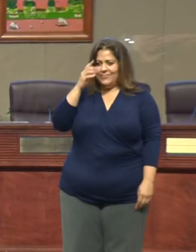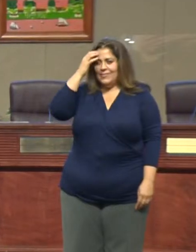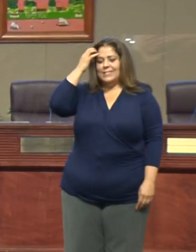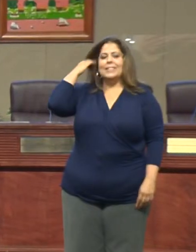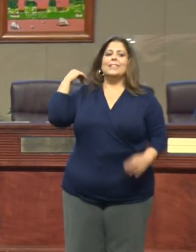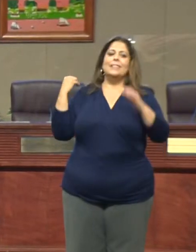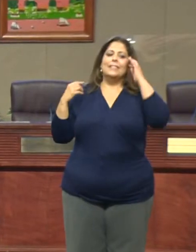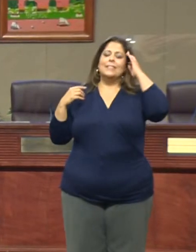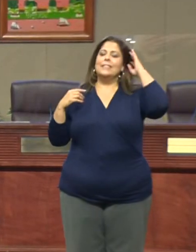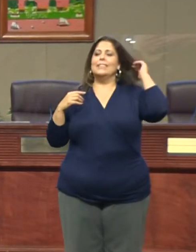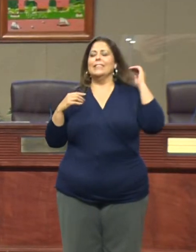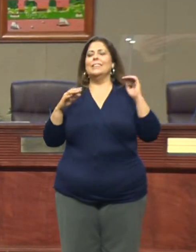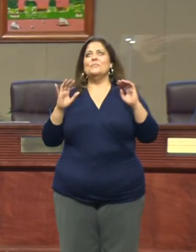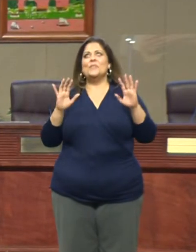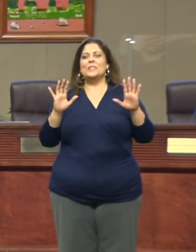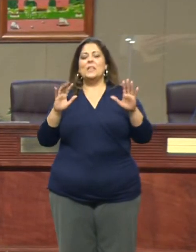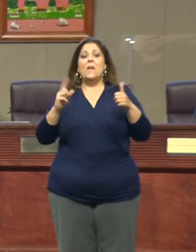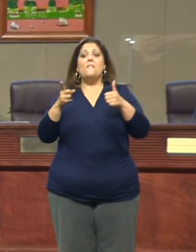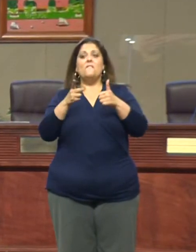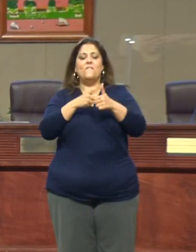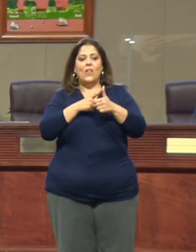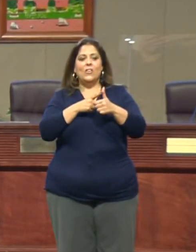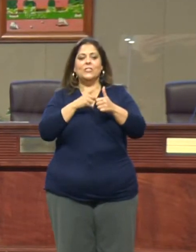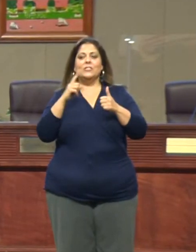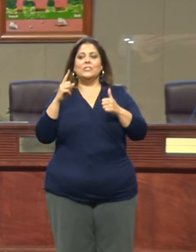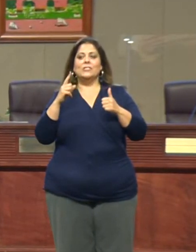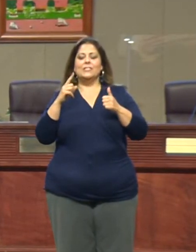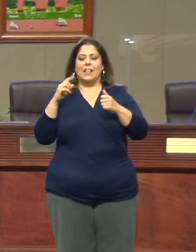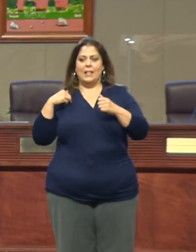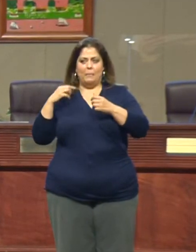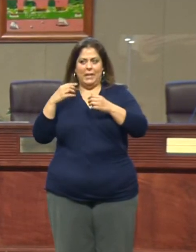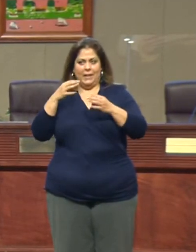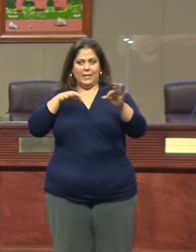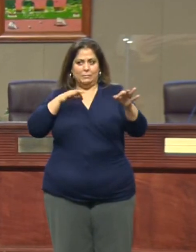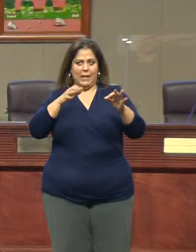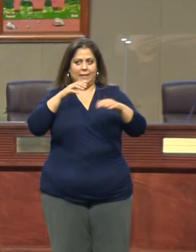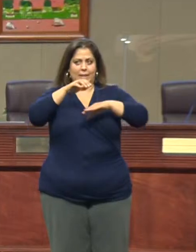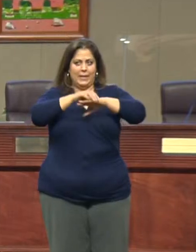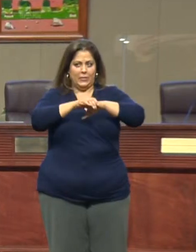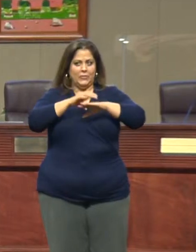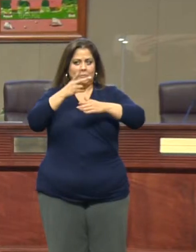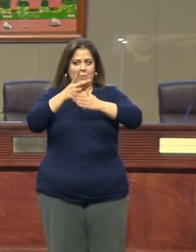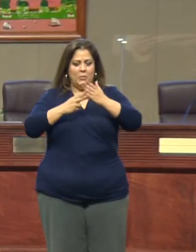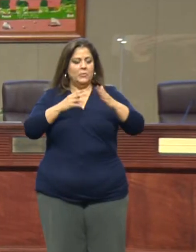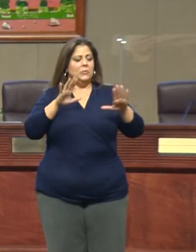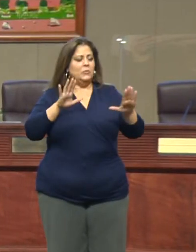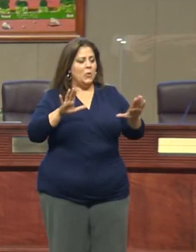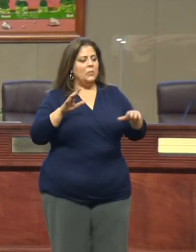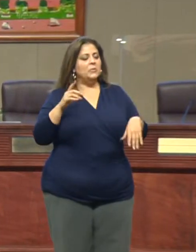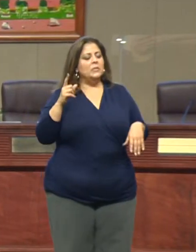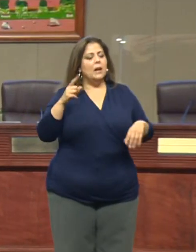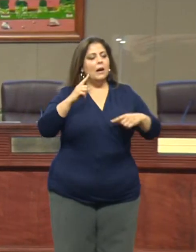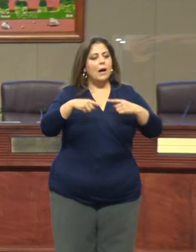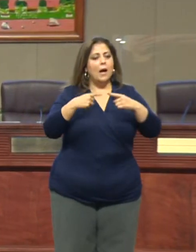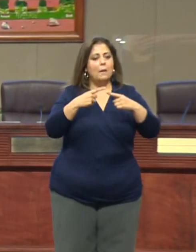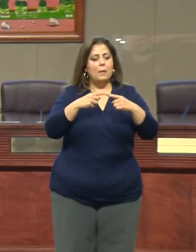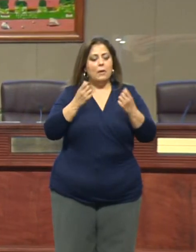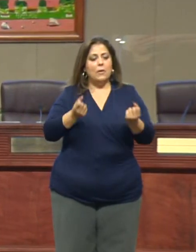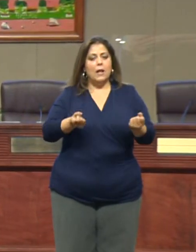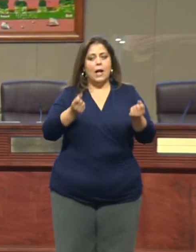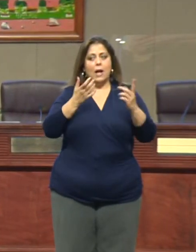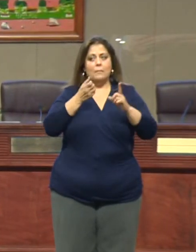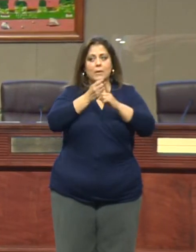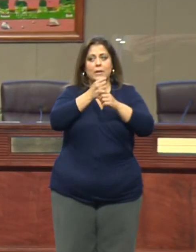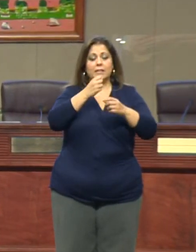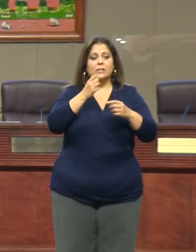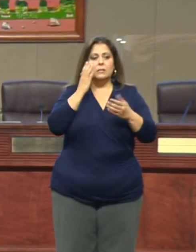right, that's it. First in English, yeah? All right, we do both. So with regard to the number of cases, we may